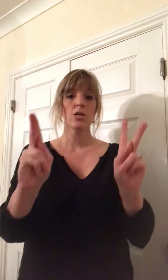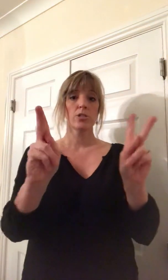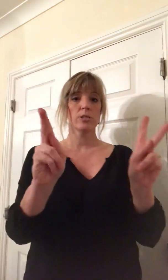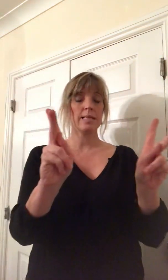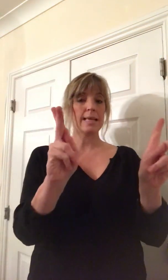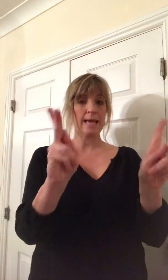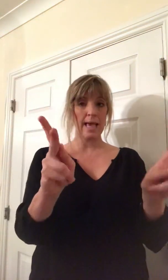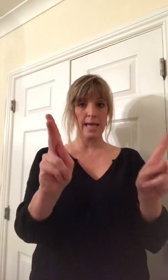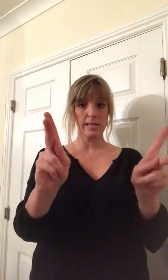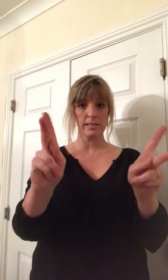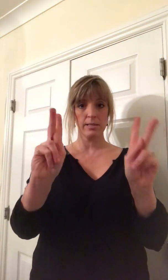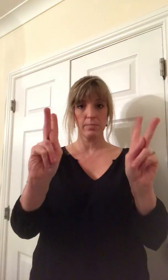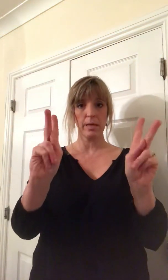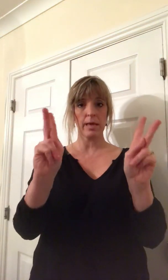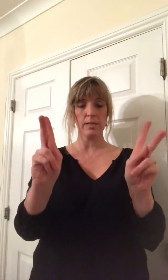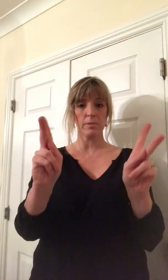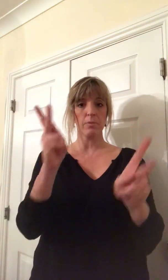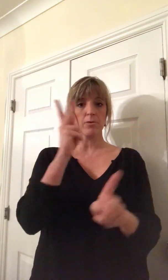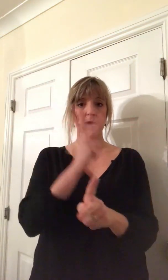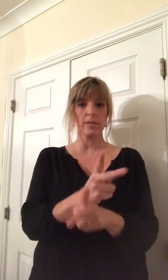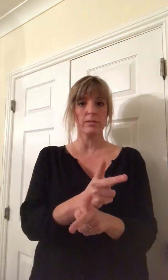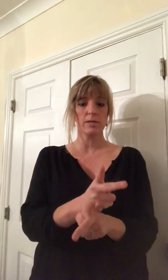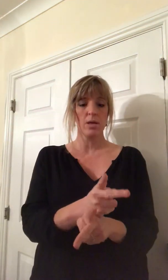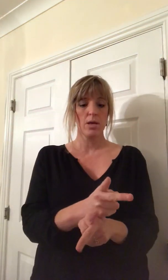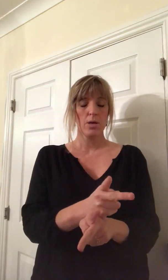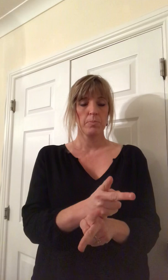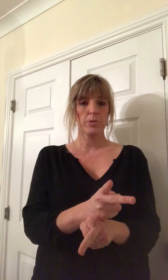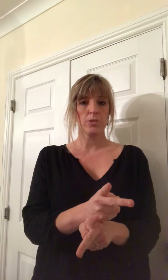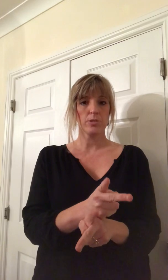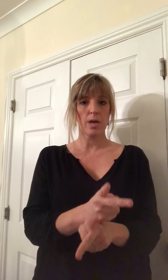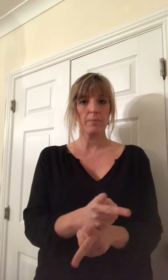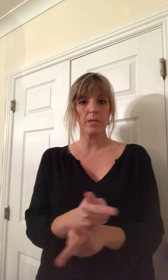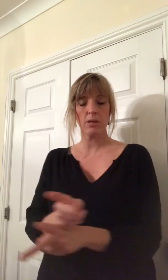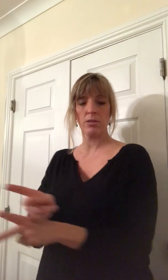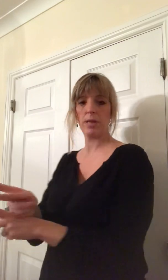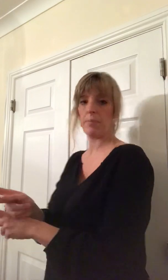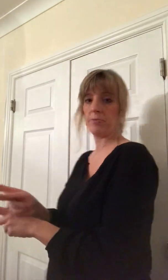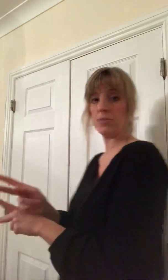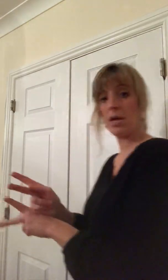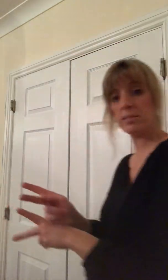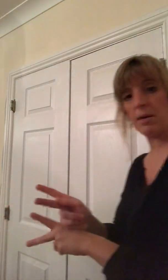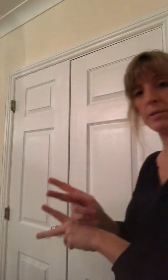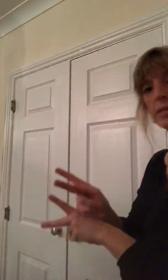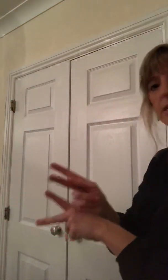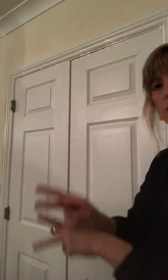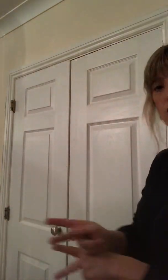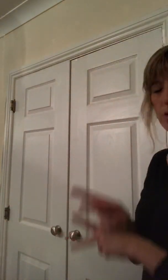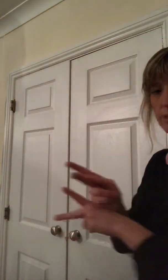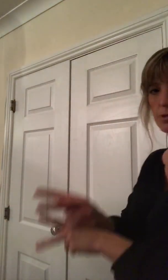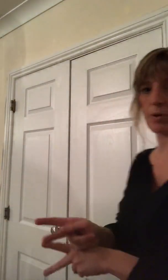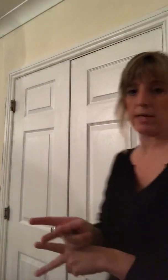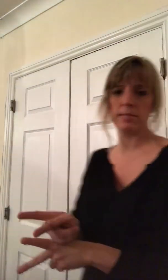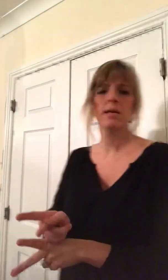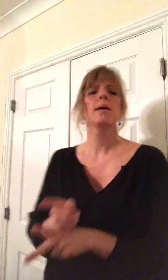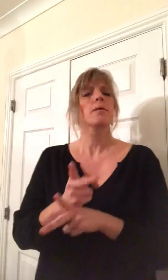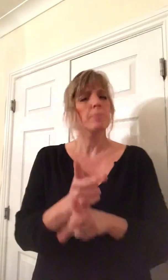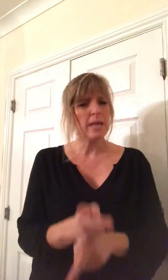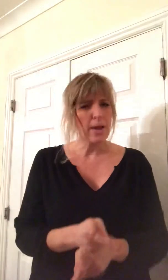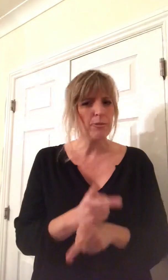So you take K's, make K's on both hands, put your dominant on top of your non-dominant and circle them twice. Be careful